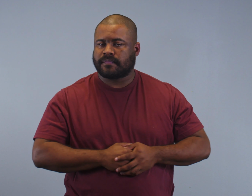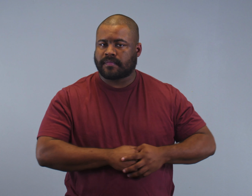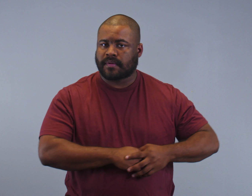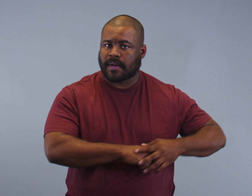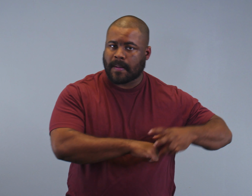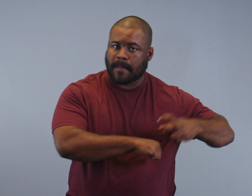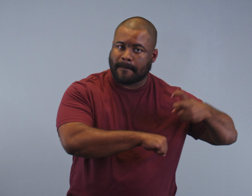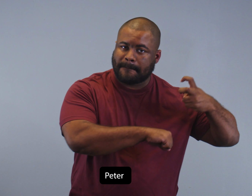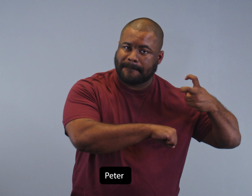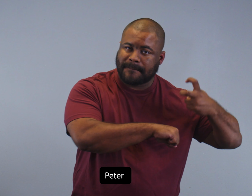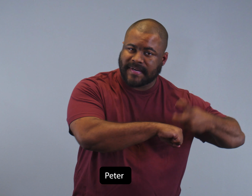Peter.